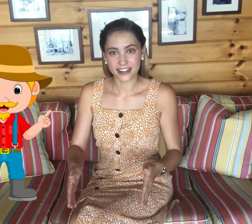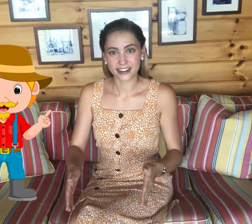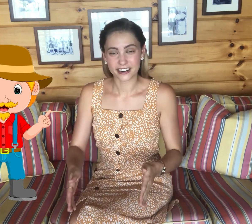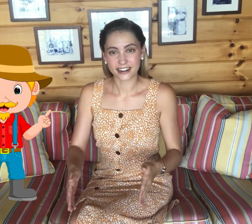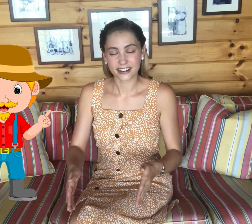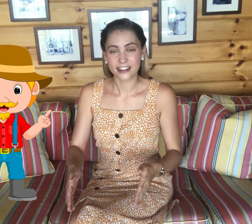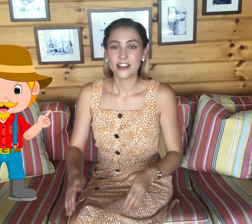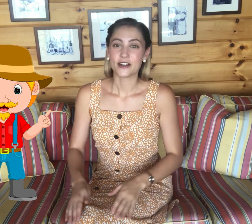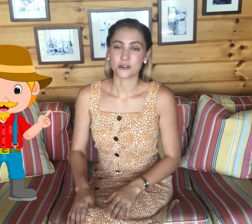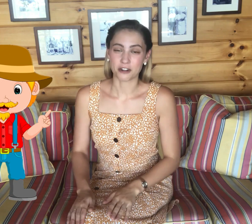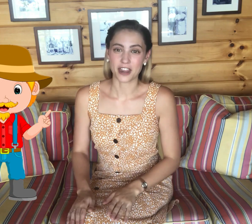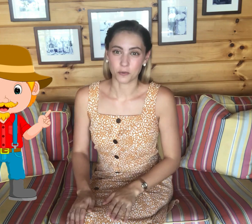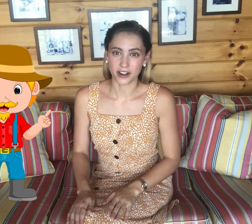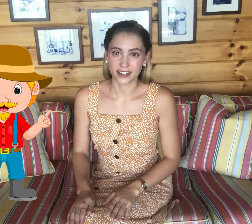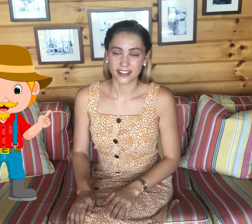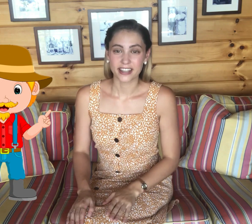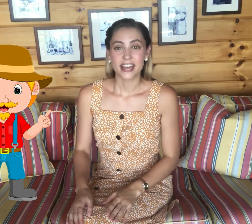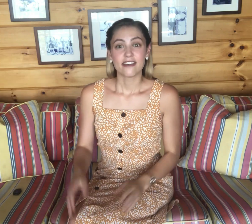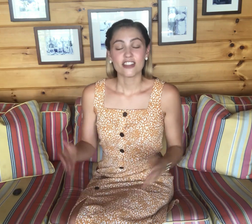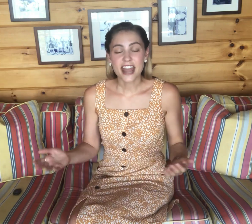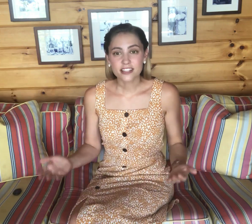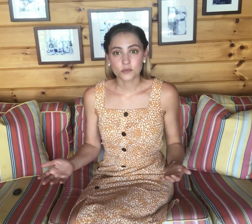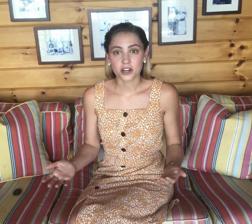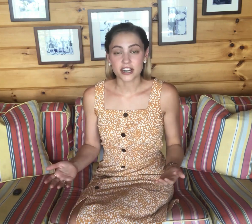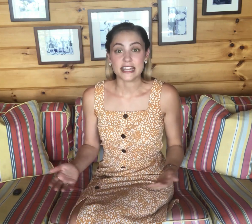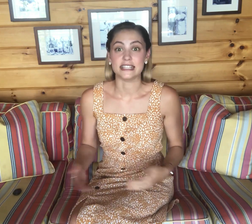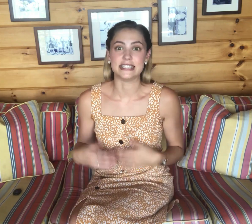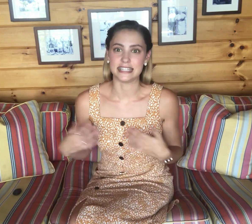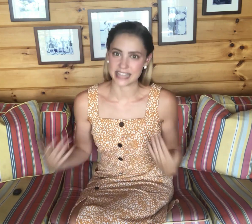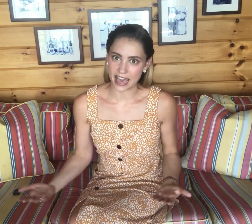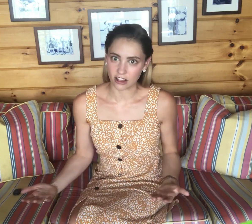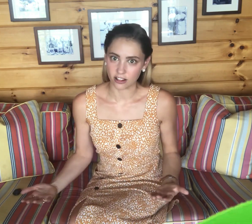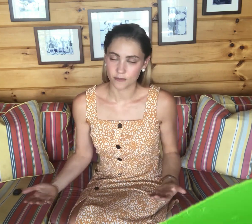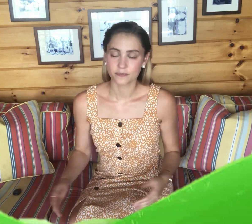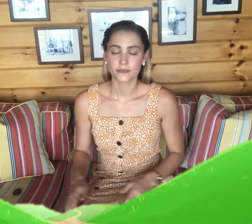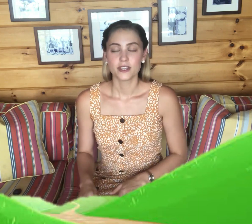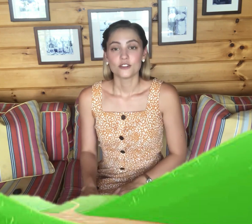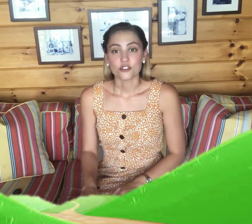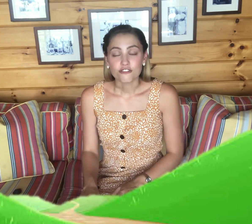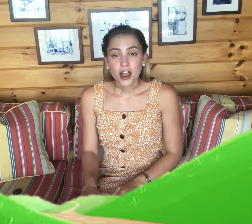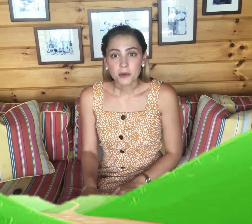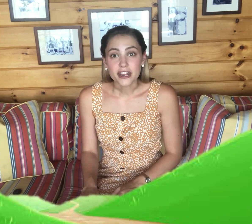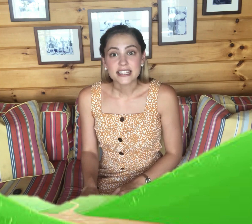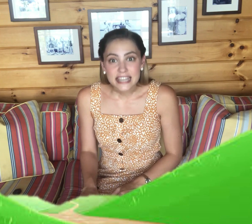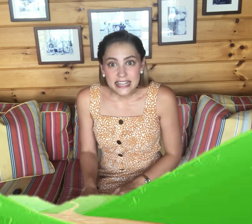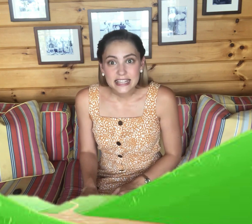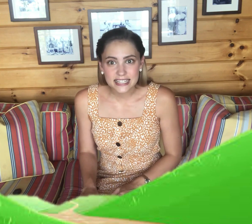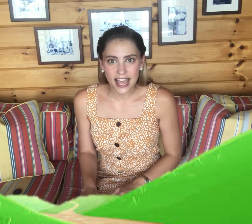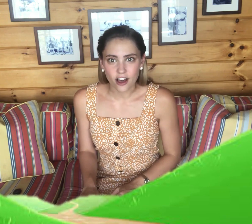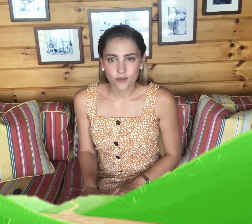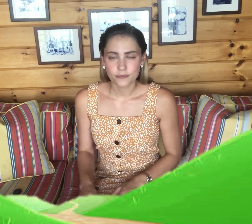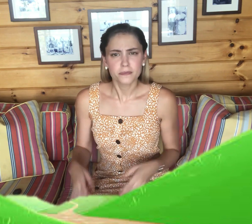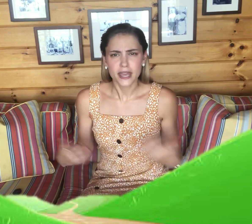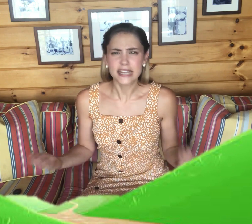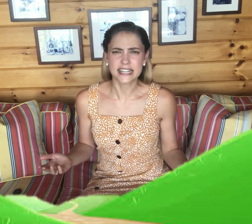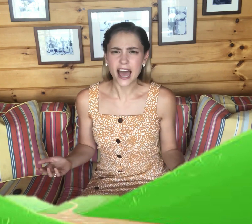So, the first part is farmer. If you watched my last video, Old MacDonald Had a Farm, you know that farm